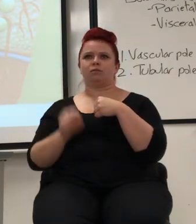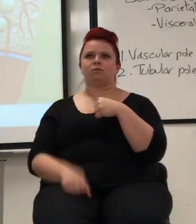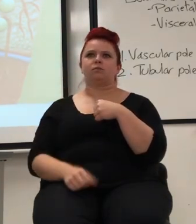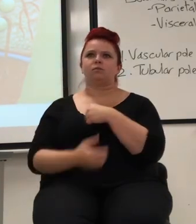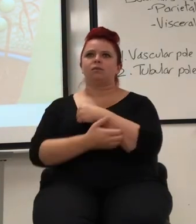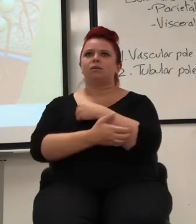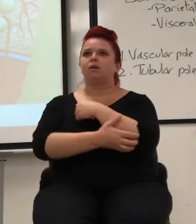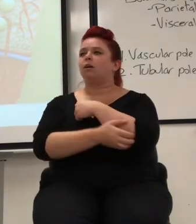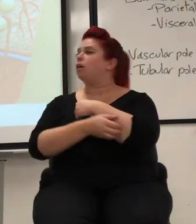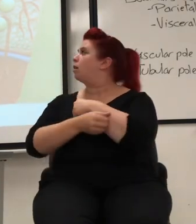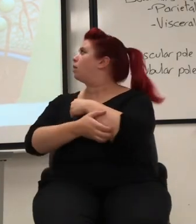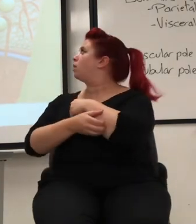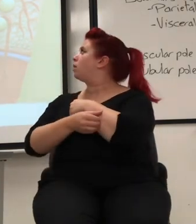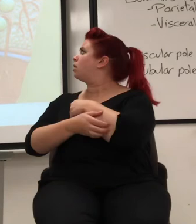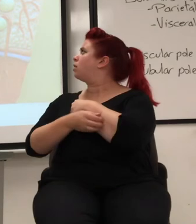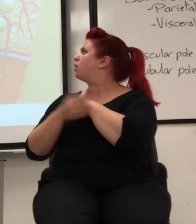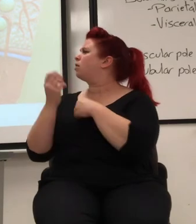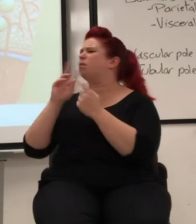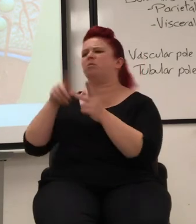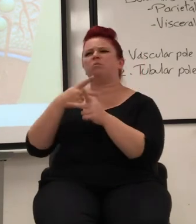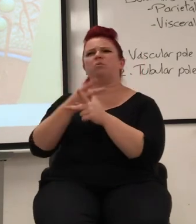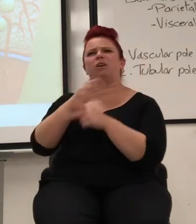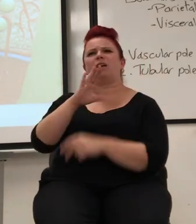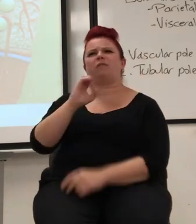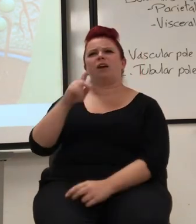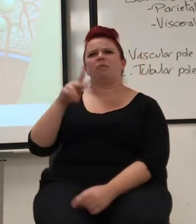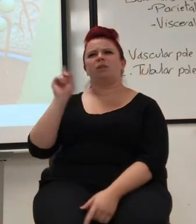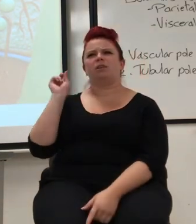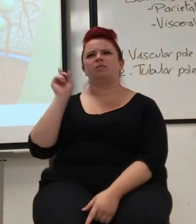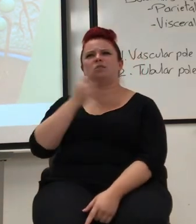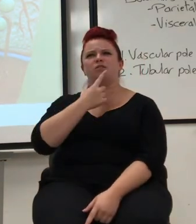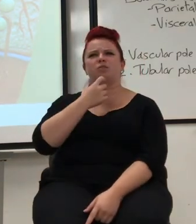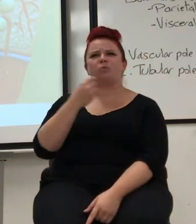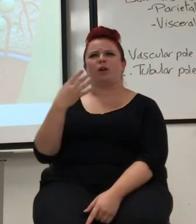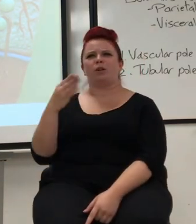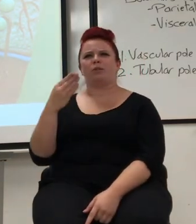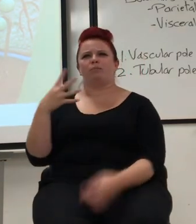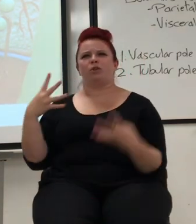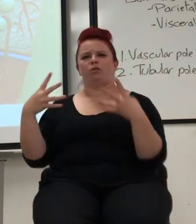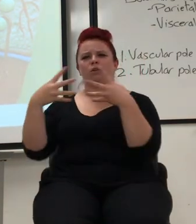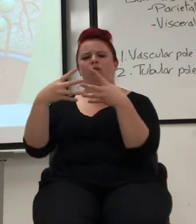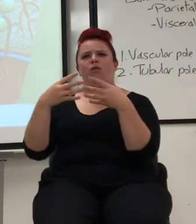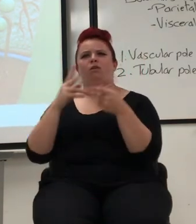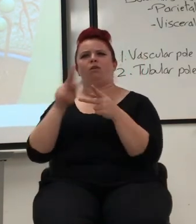What kind of capillaries are these? Red to blue up here in the cortex.